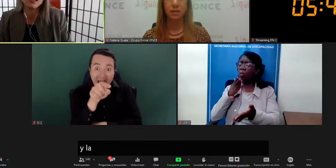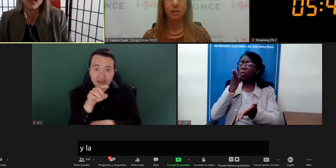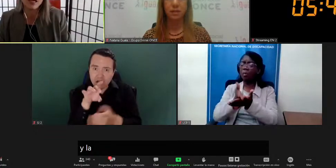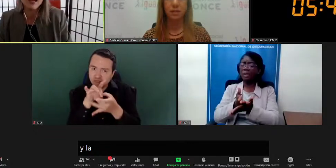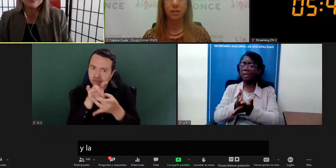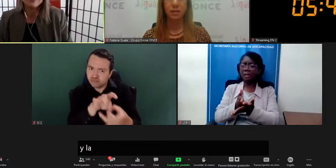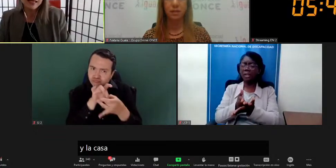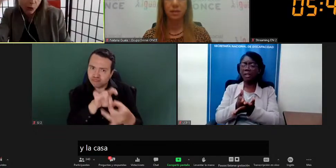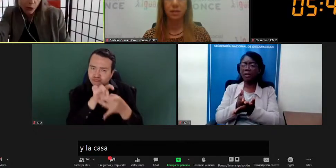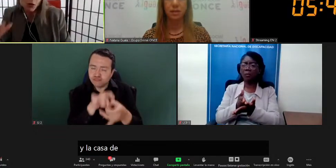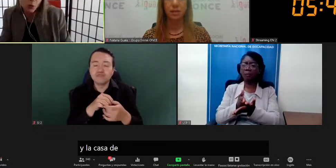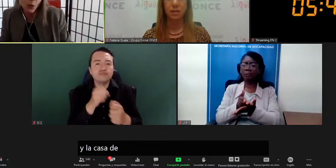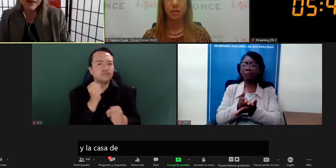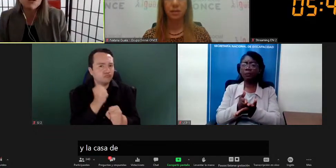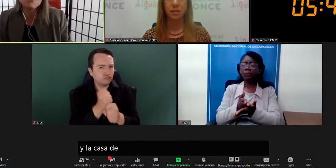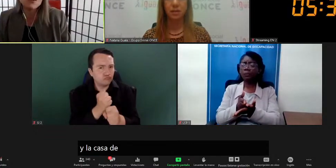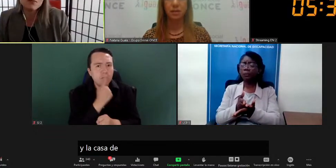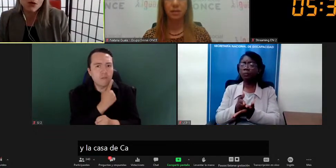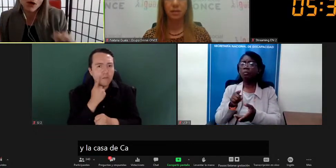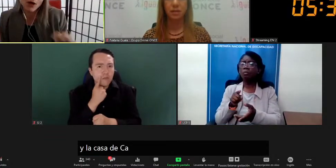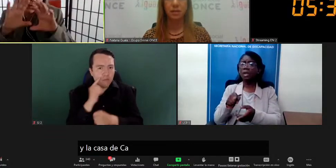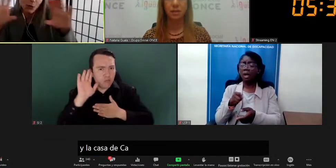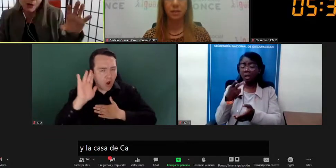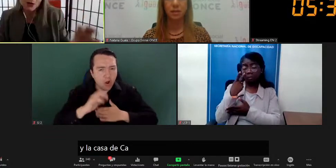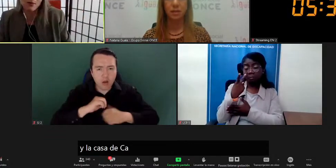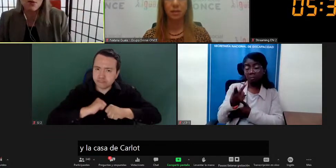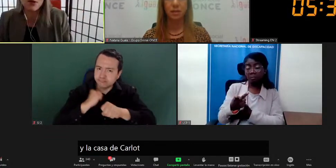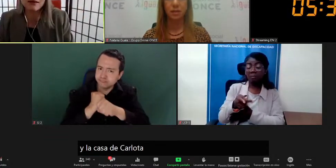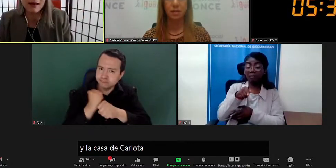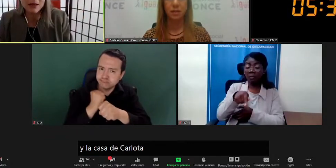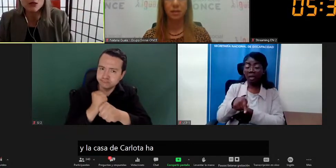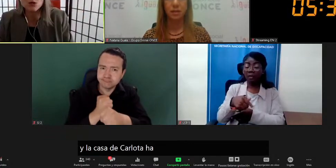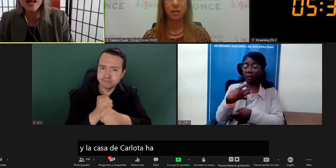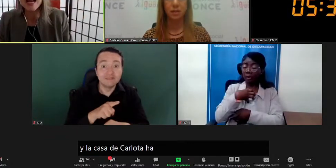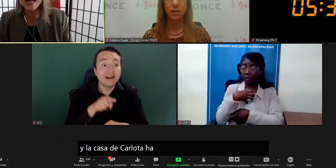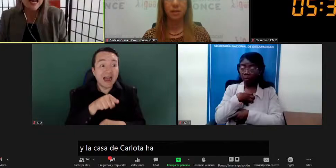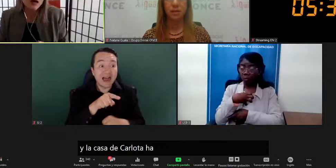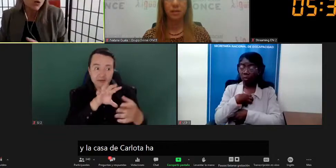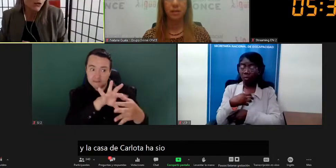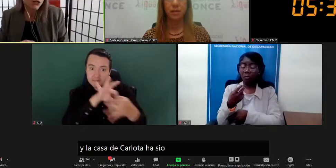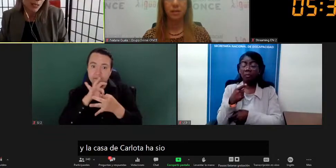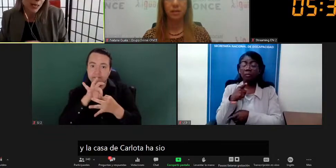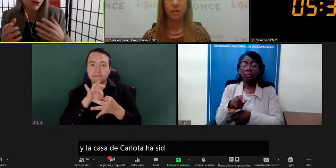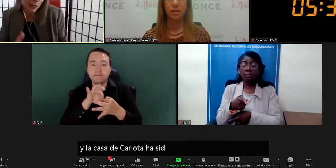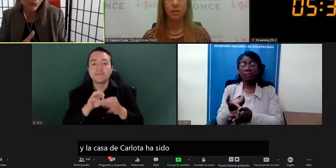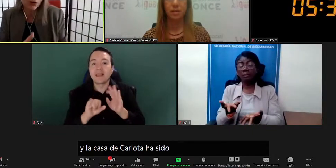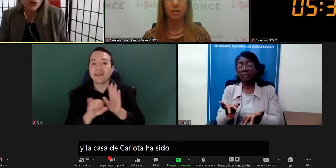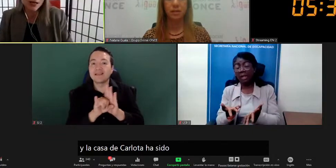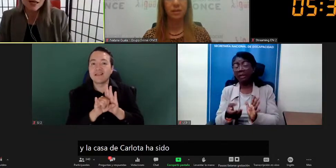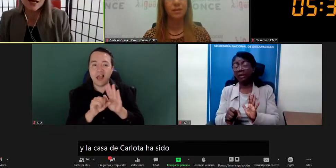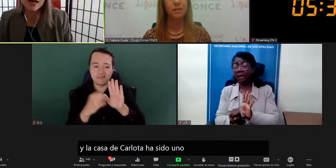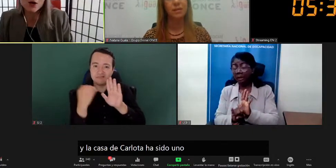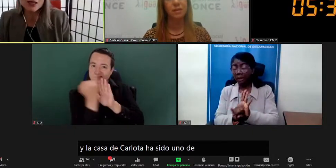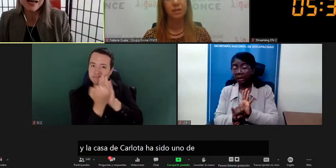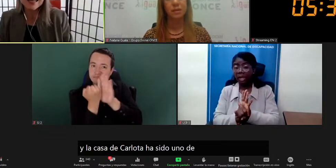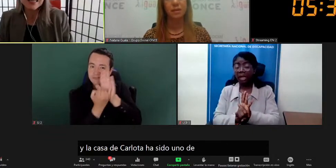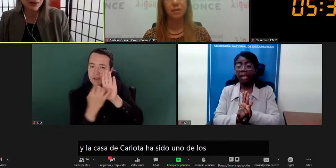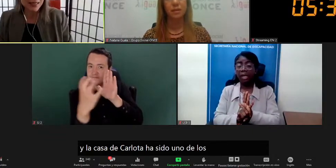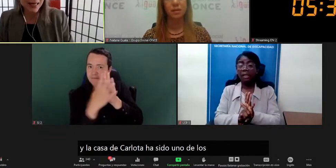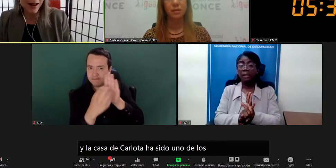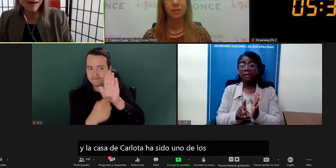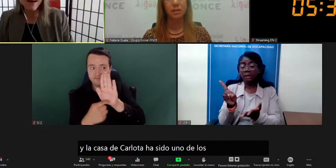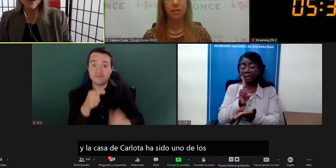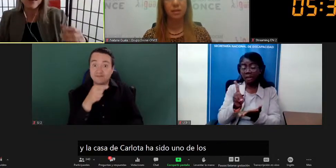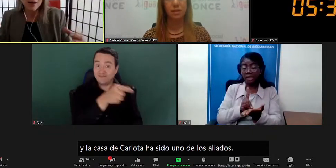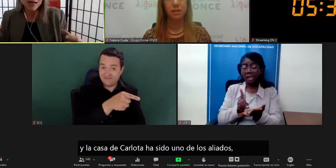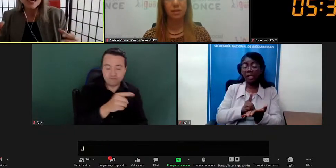several lies committed to this and it's even been there in our visual identity one of the